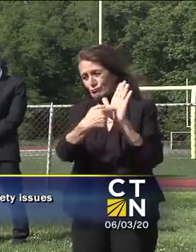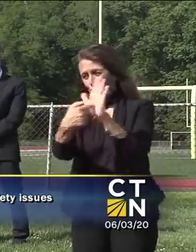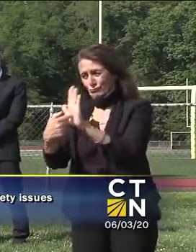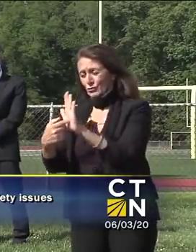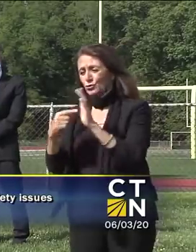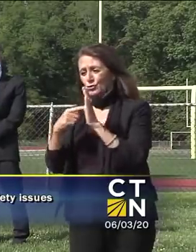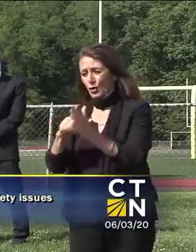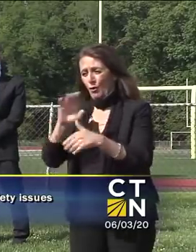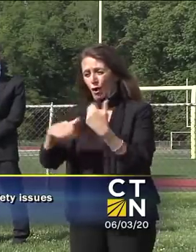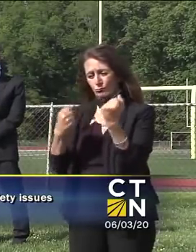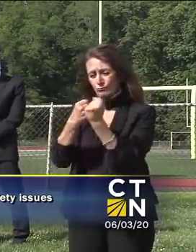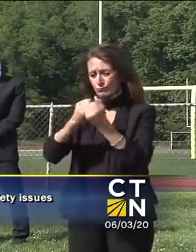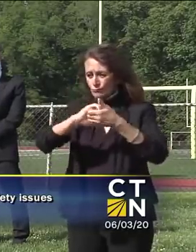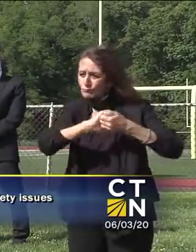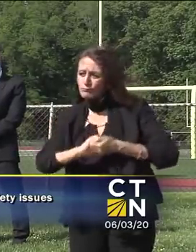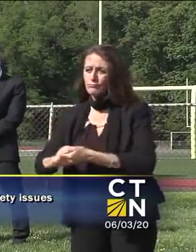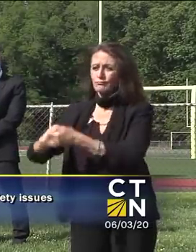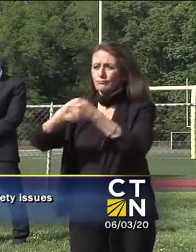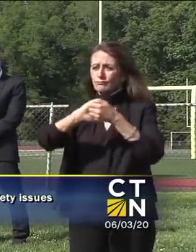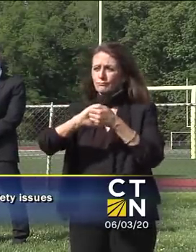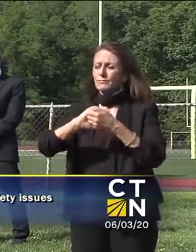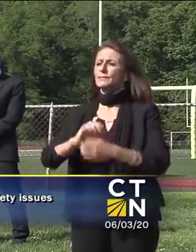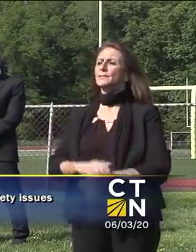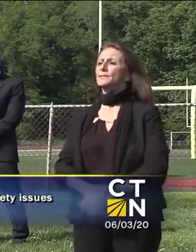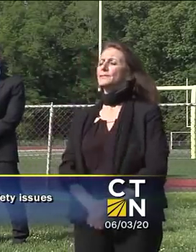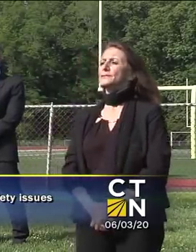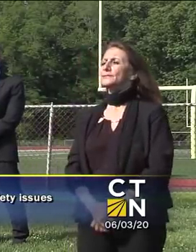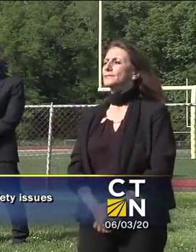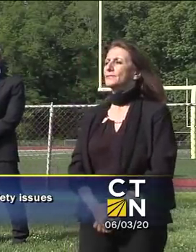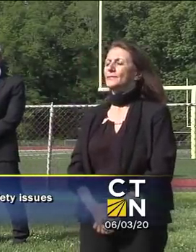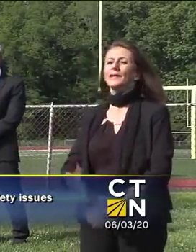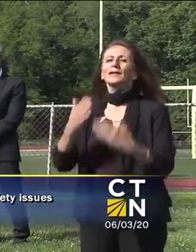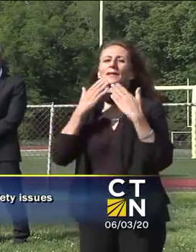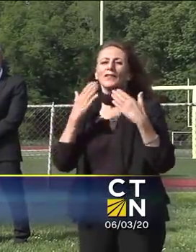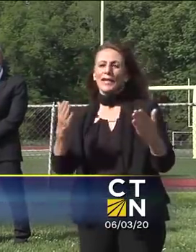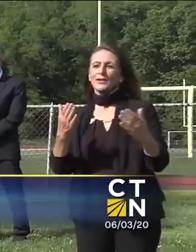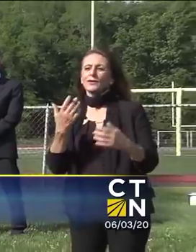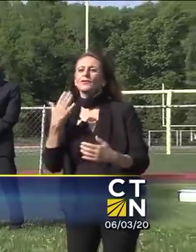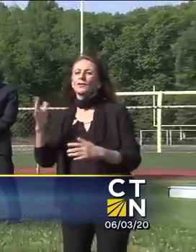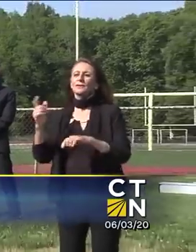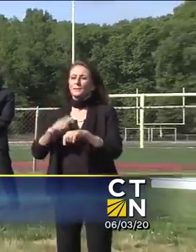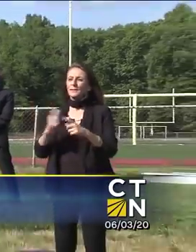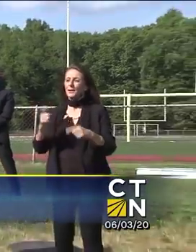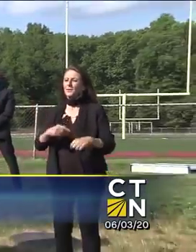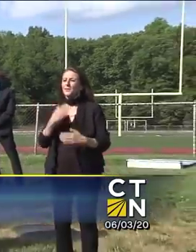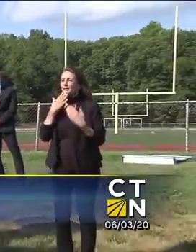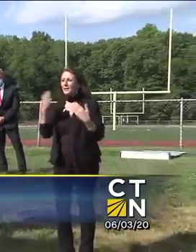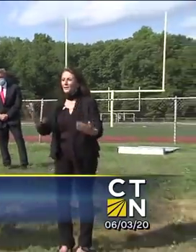Hey, thank you, everybody. Appreciate you being here.